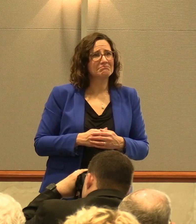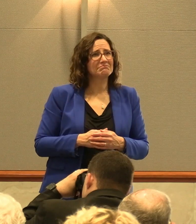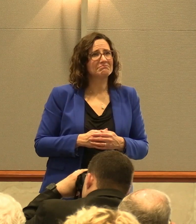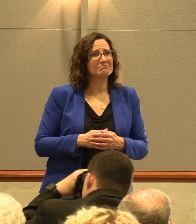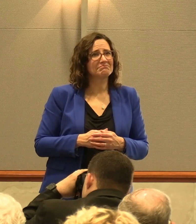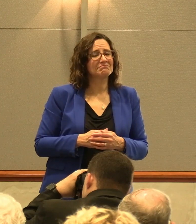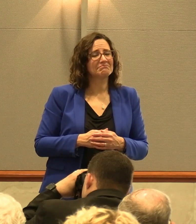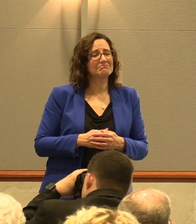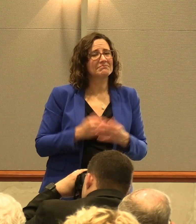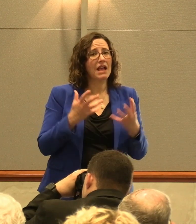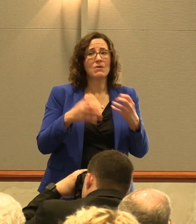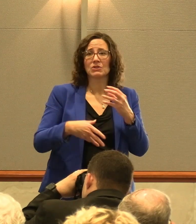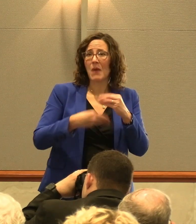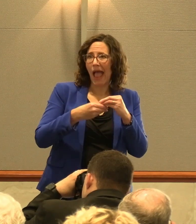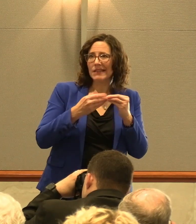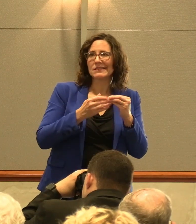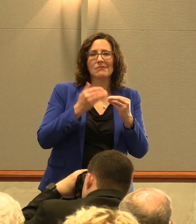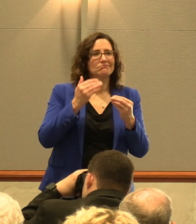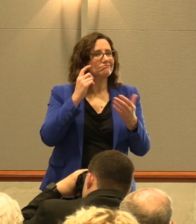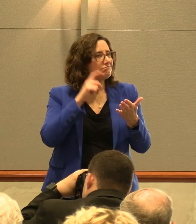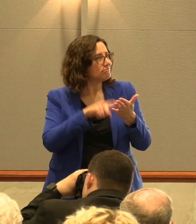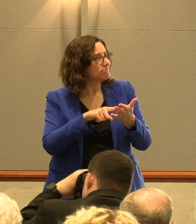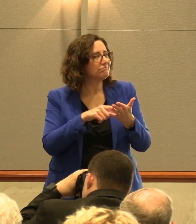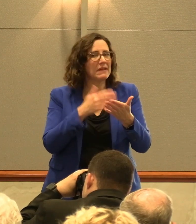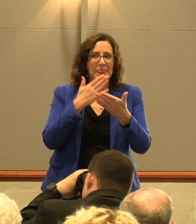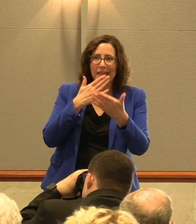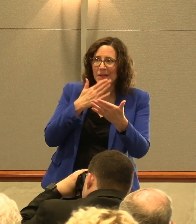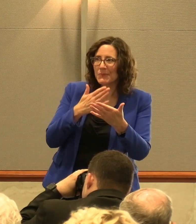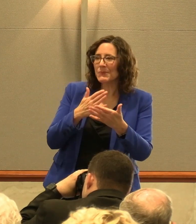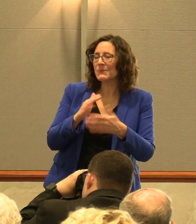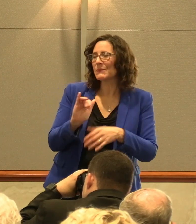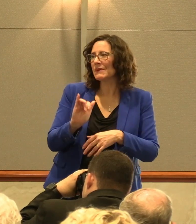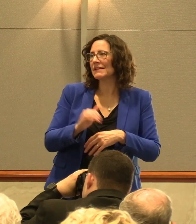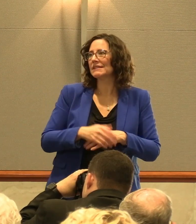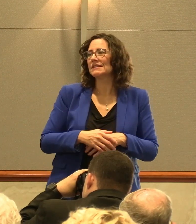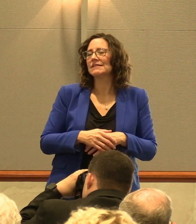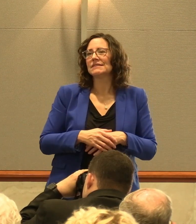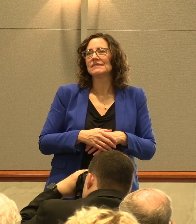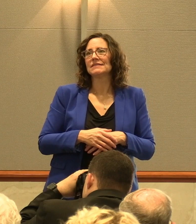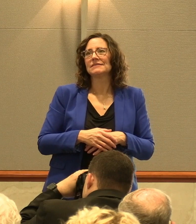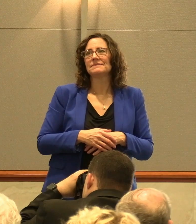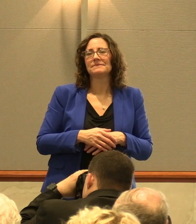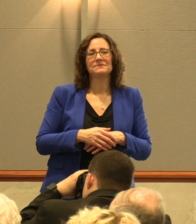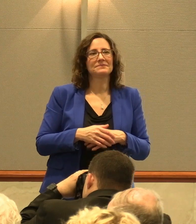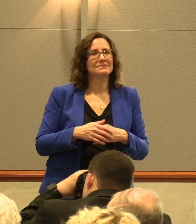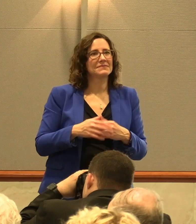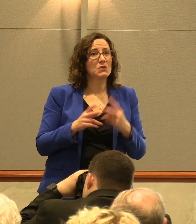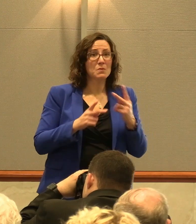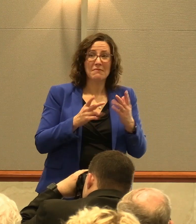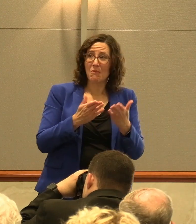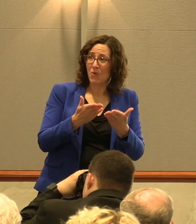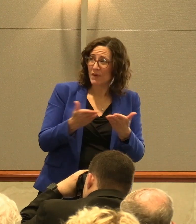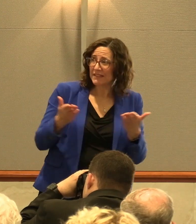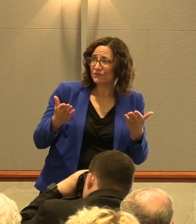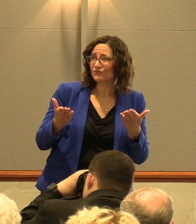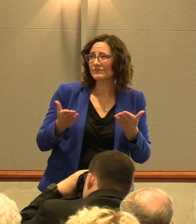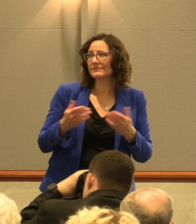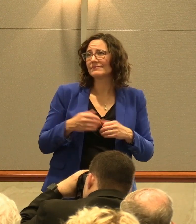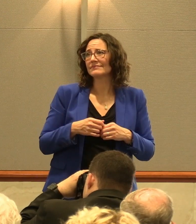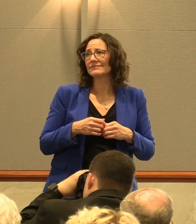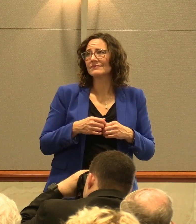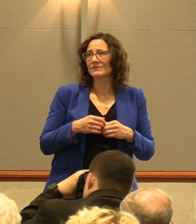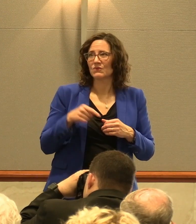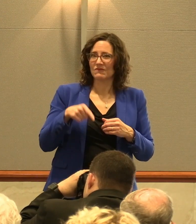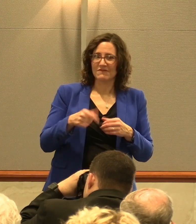to add some acknowledgments and thank yous to those here and who have helped